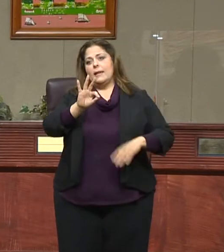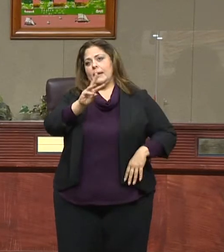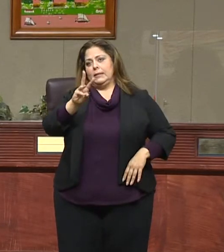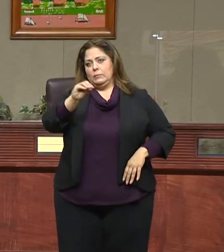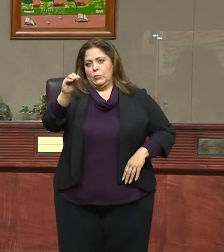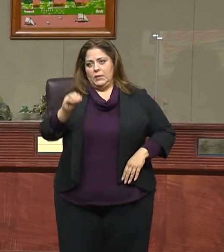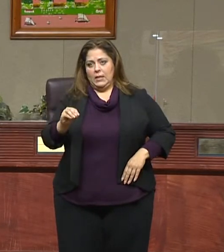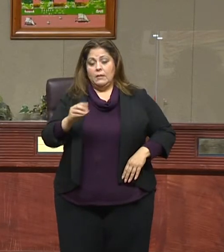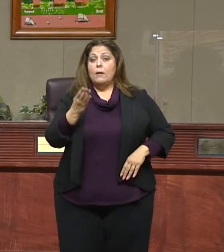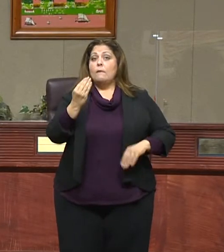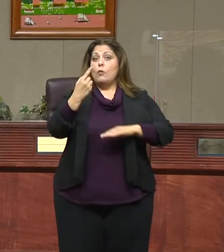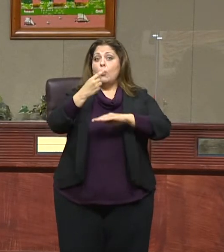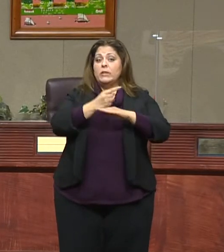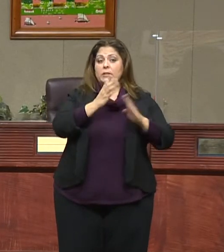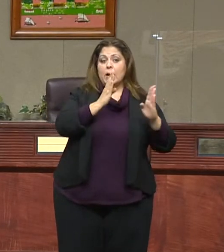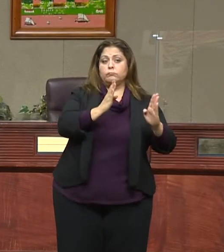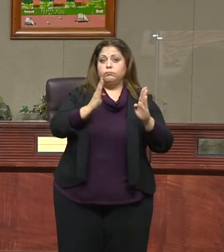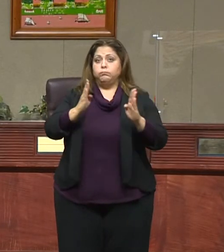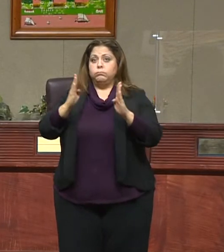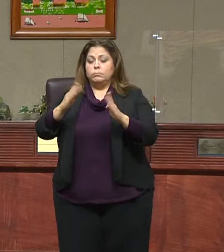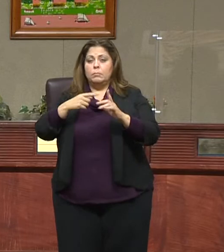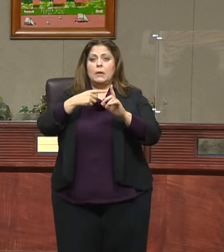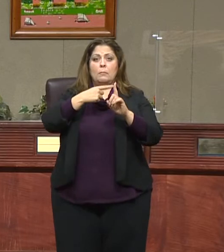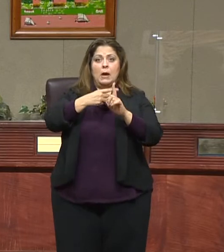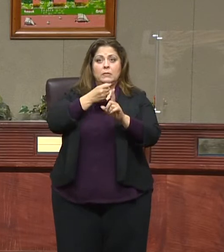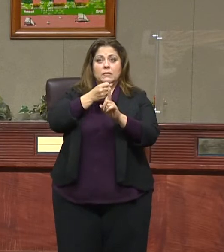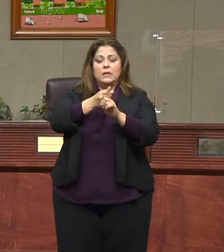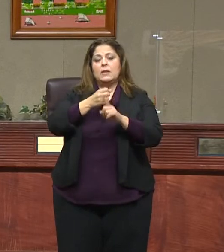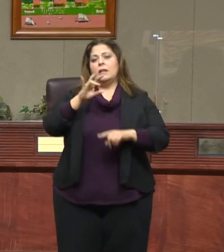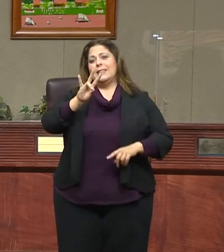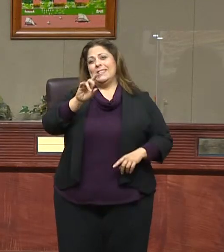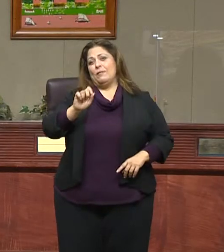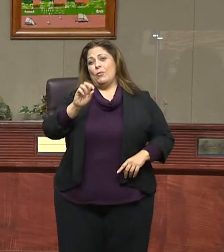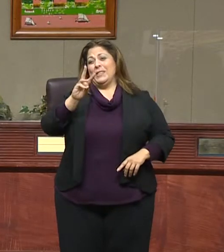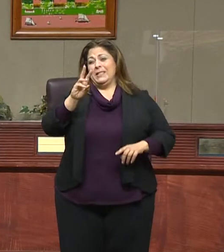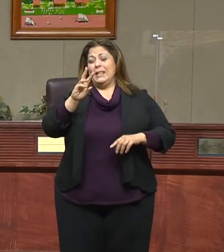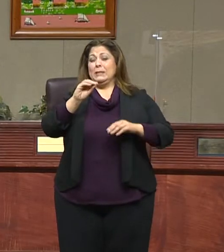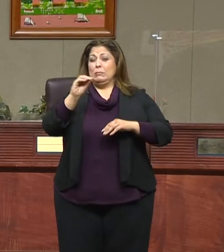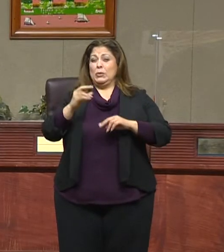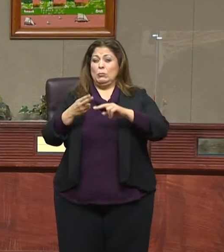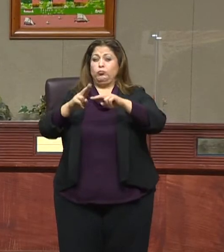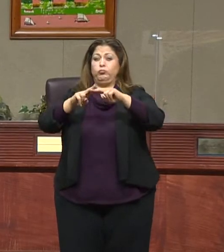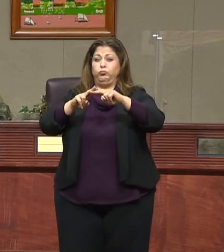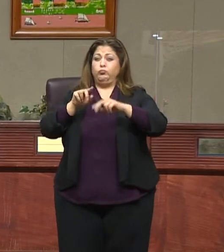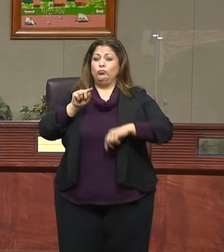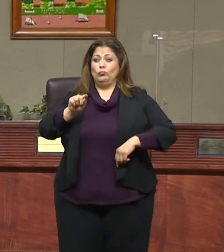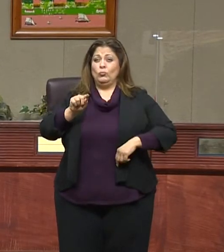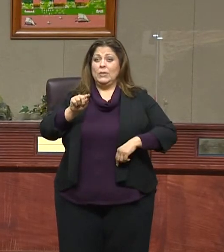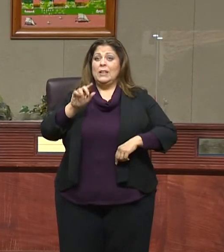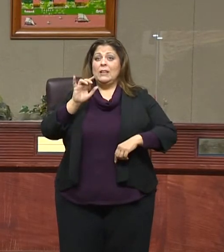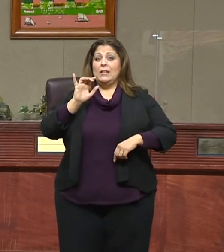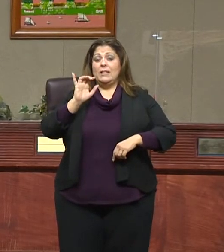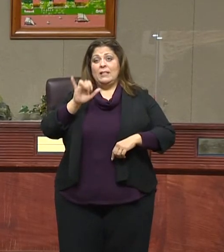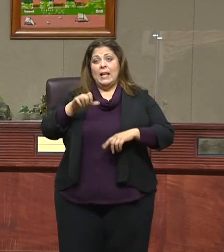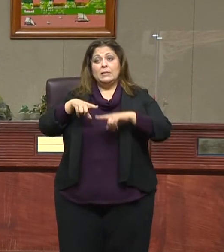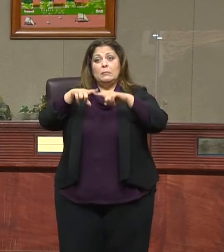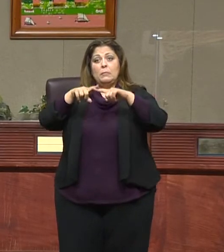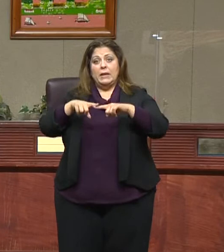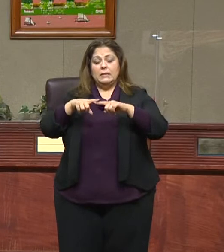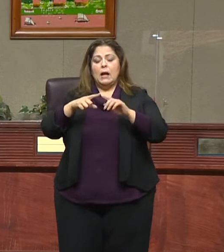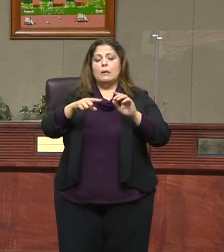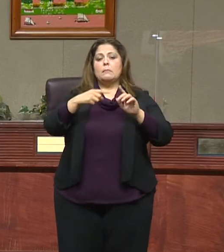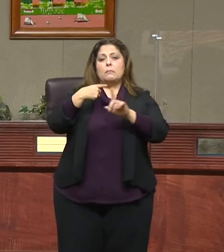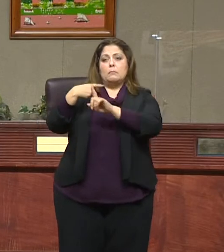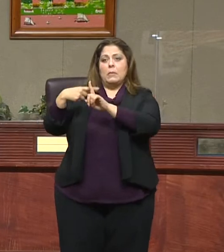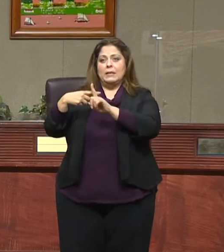Our 14-day rolling percent positivity rate is up to 7.6%, and this is positive based on positive and negative PCR lab